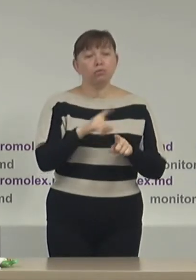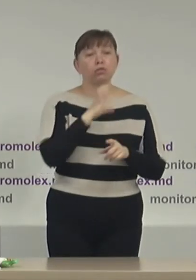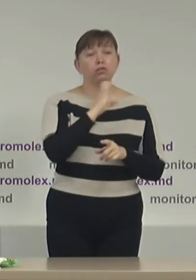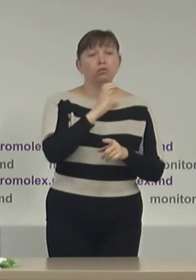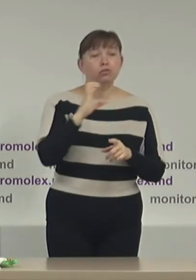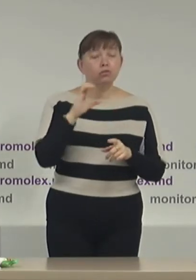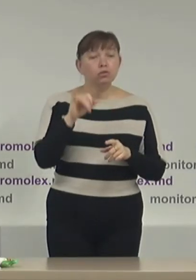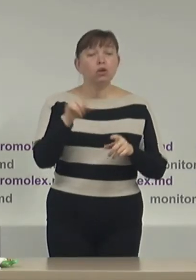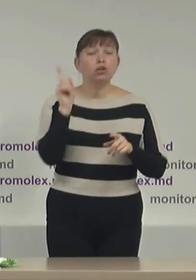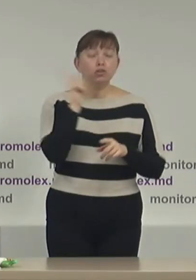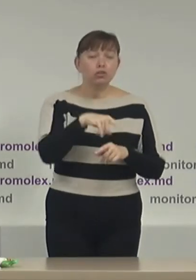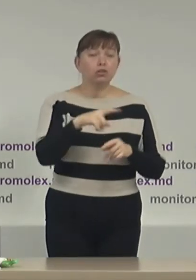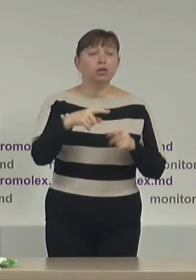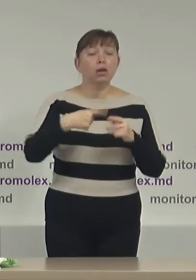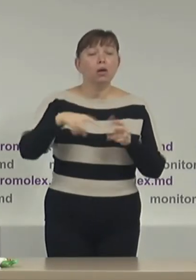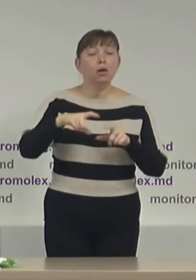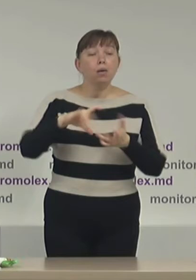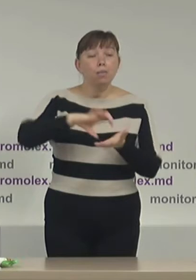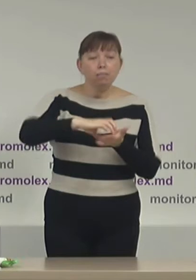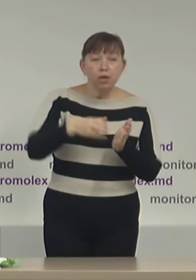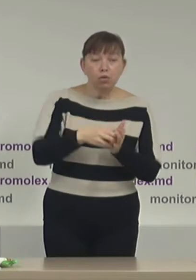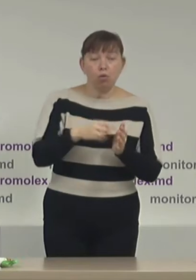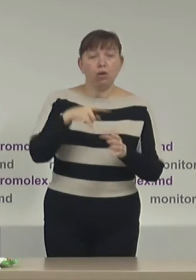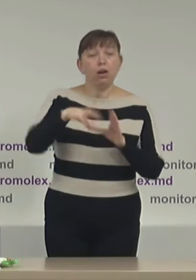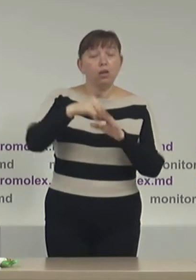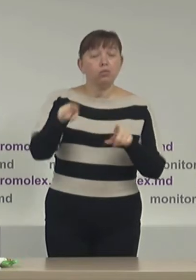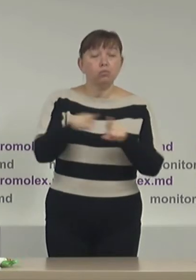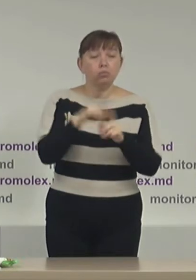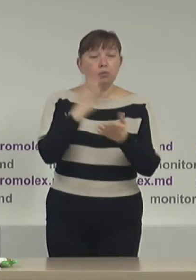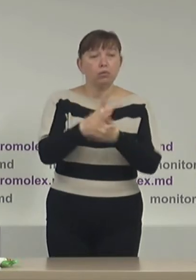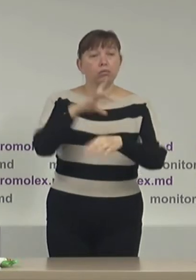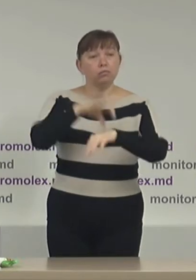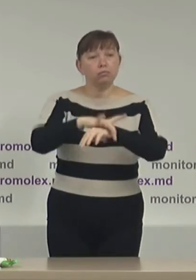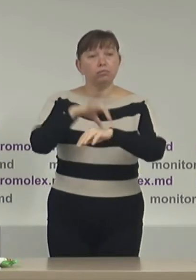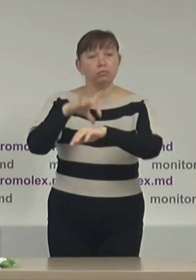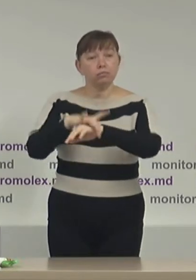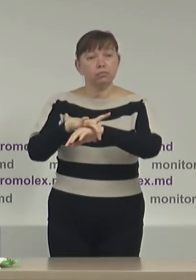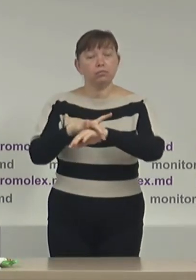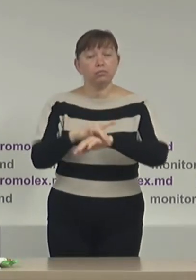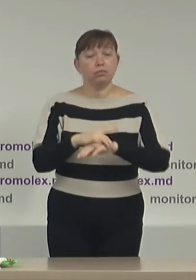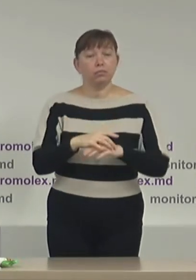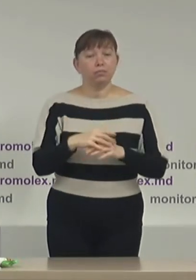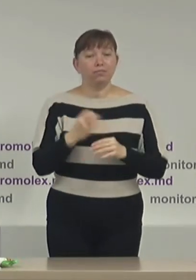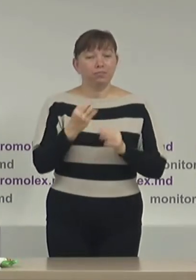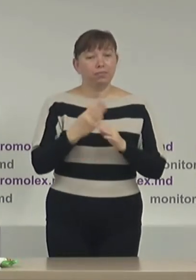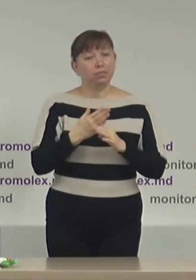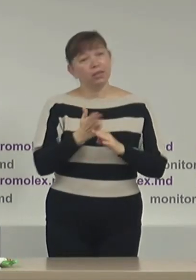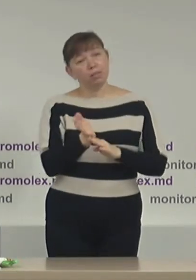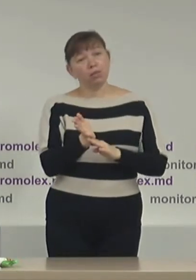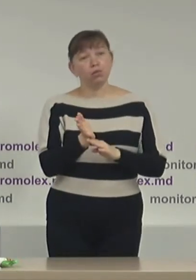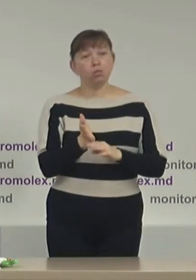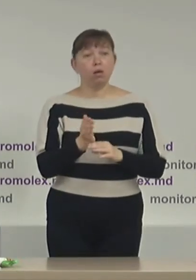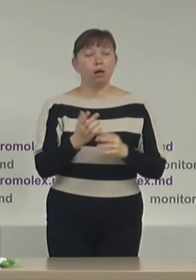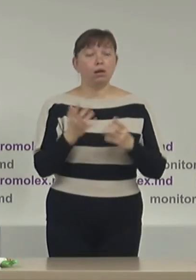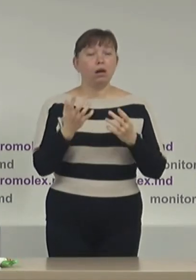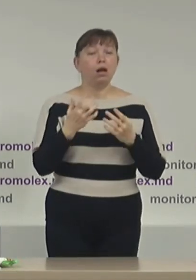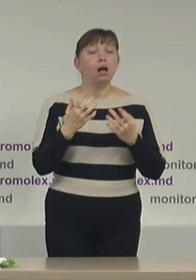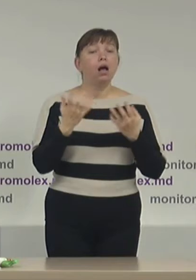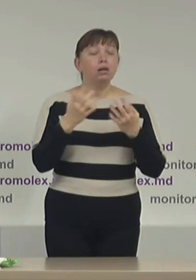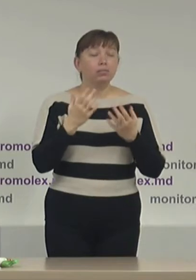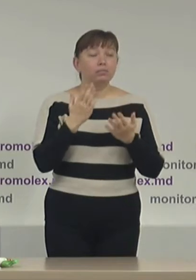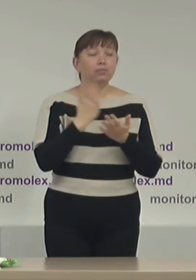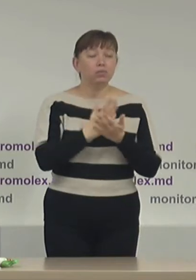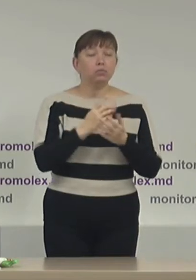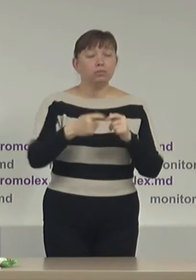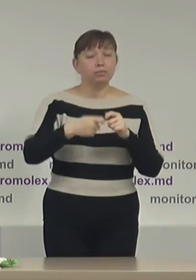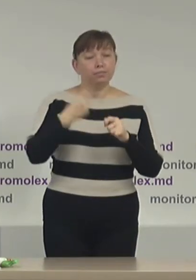drawbacks, but nevertheless, both precinct electoral bureaus and district electoral councils have